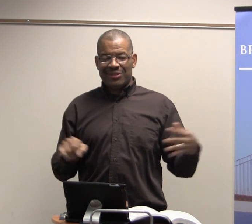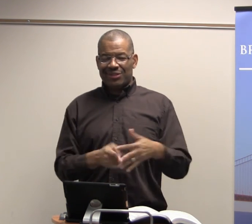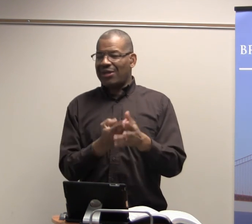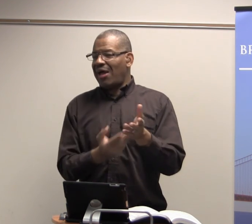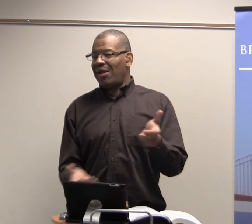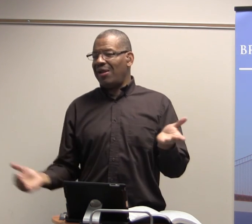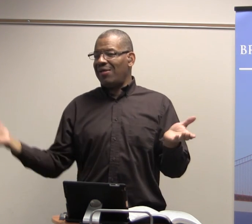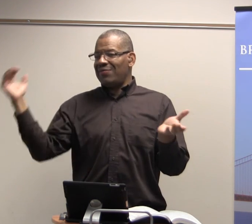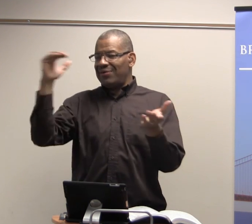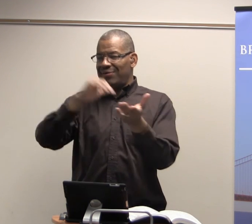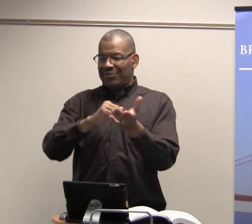Start over.